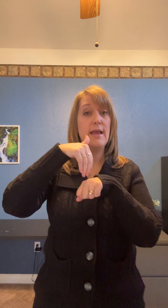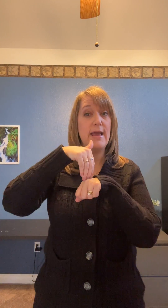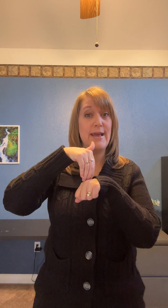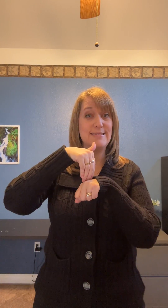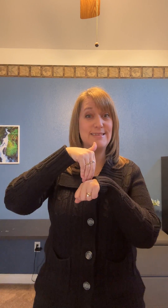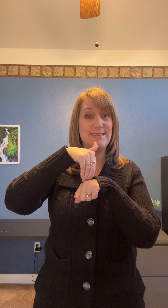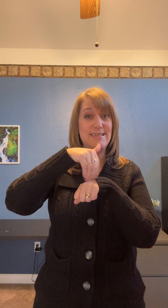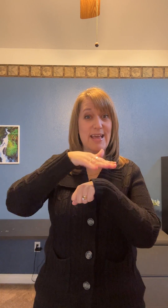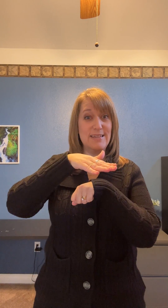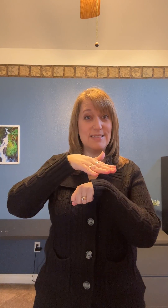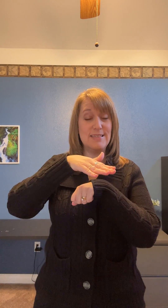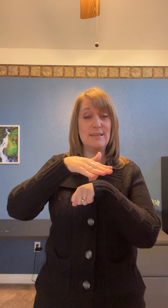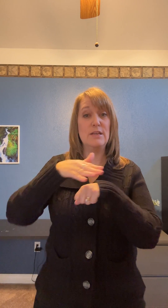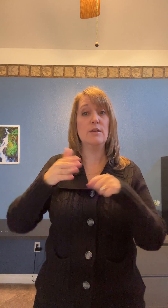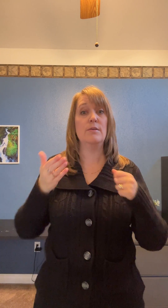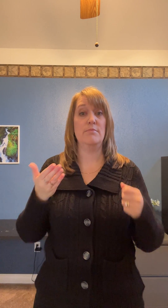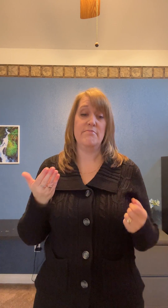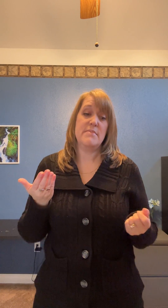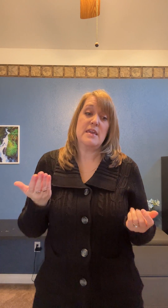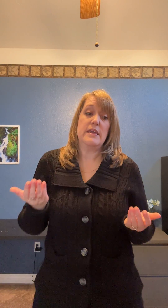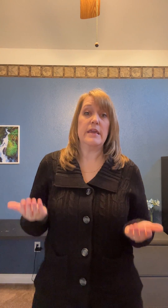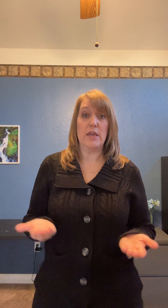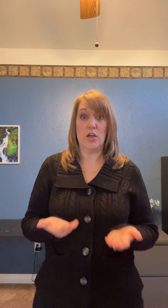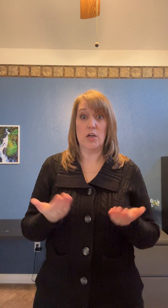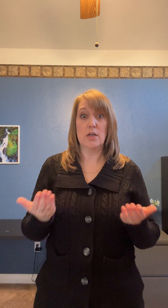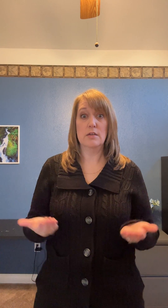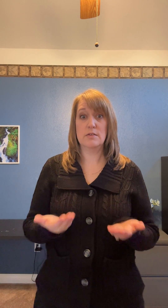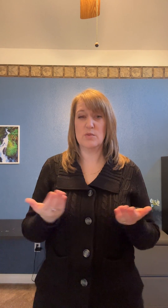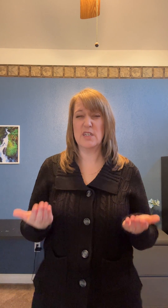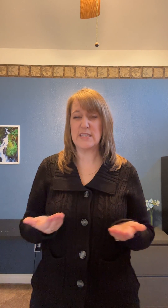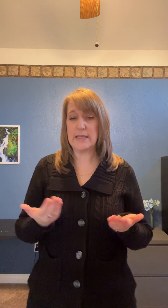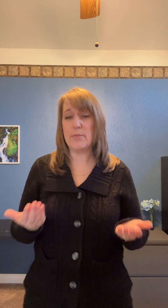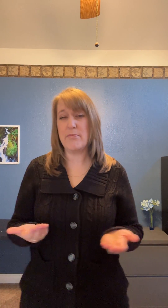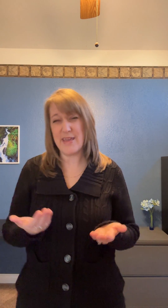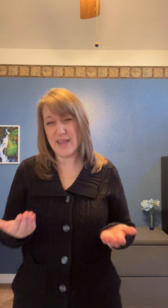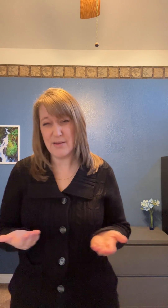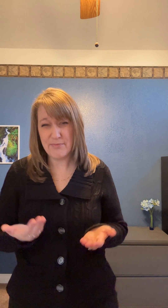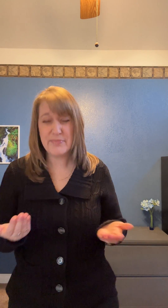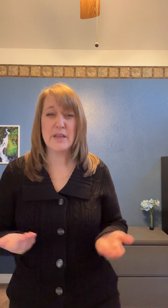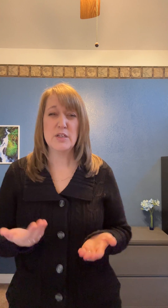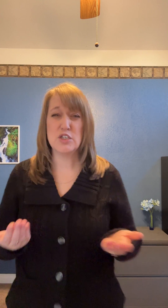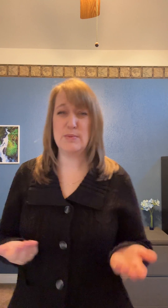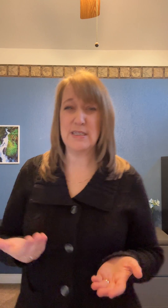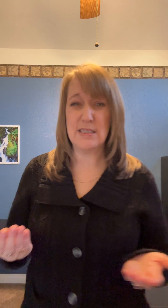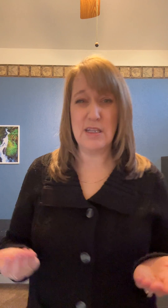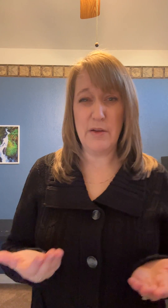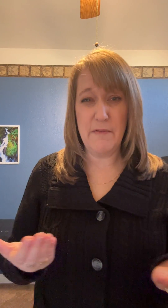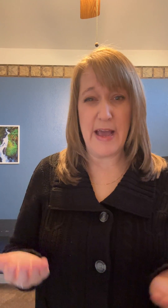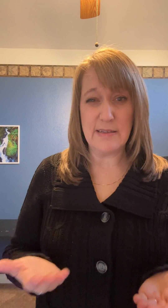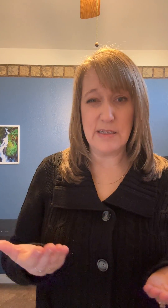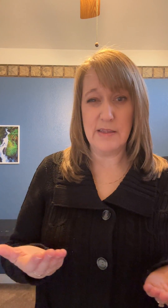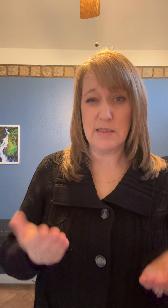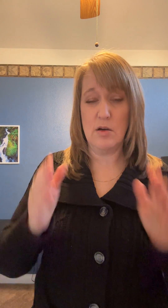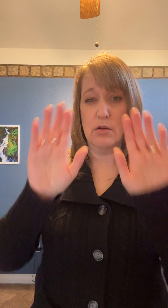has sent me here. So we're going to skip me just because it's a little fast in the song.